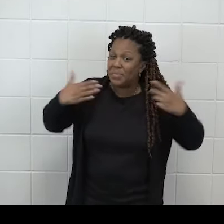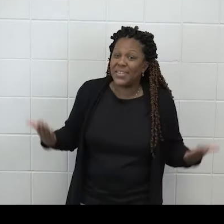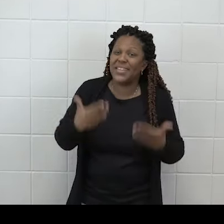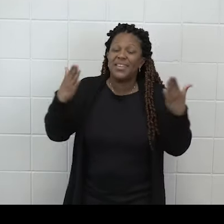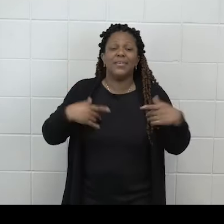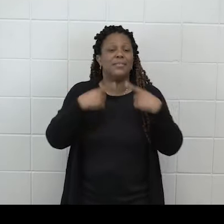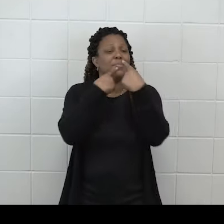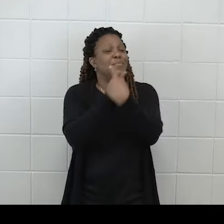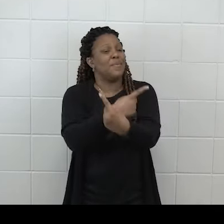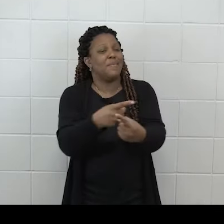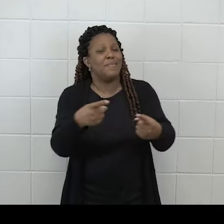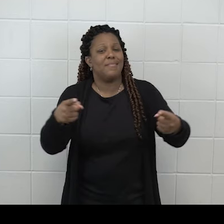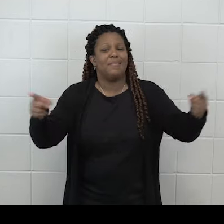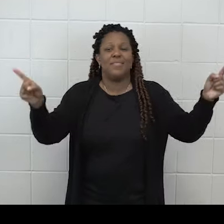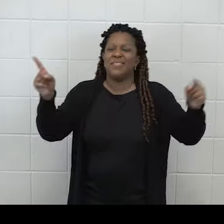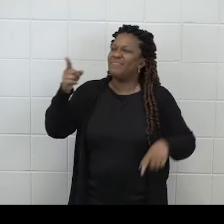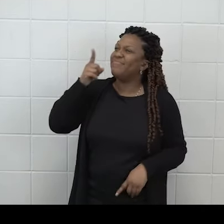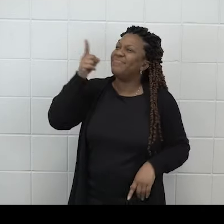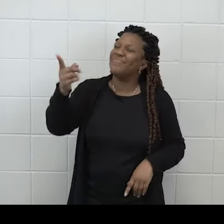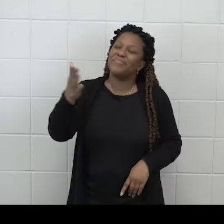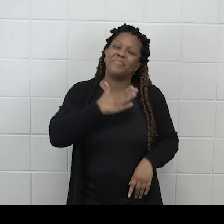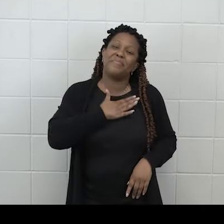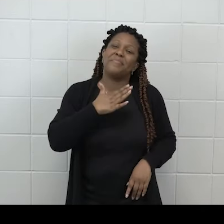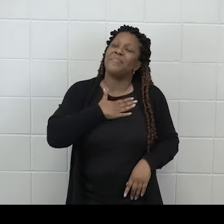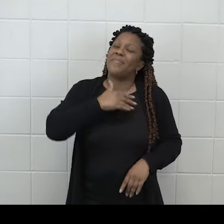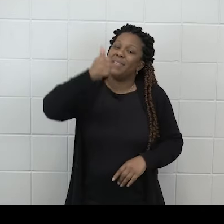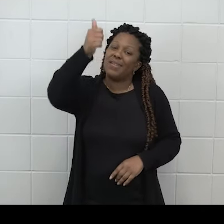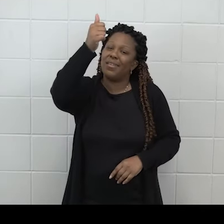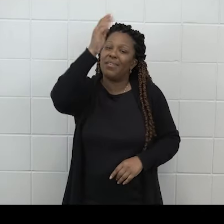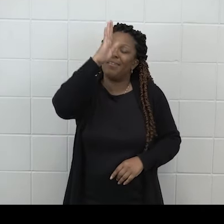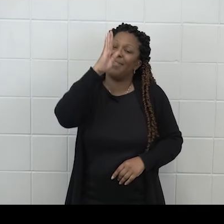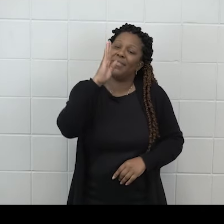myself to thee. Here I am to say only that you, God.